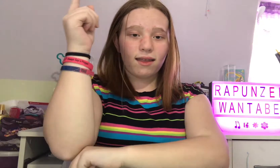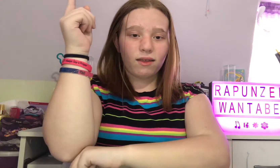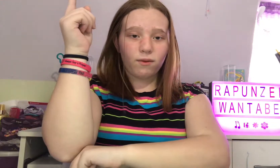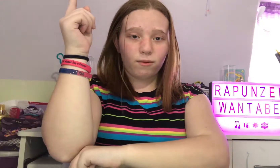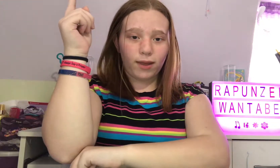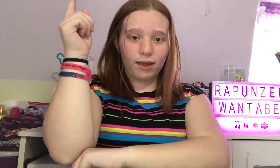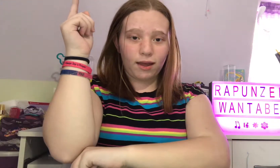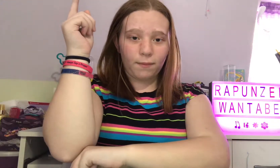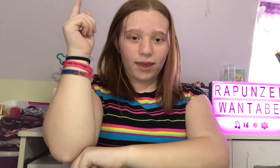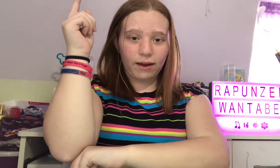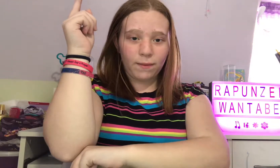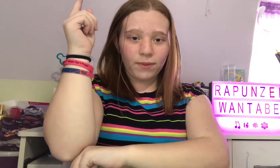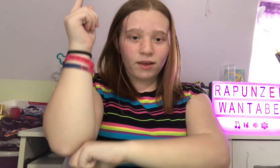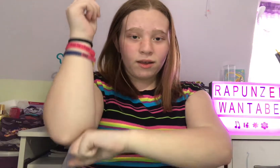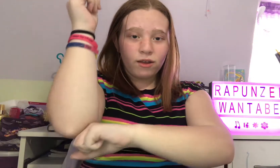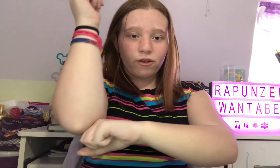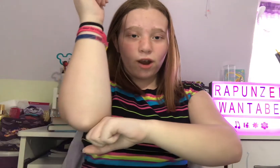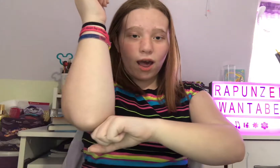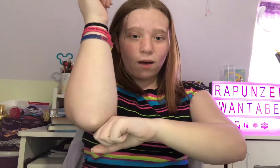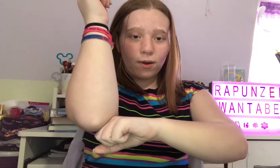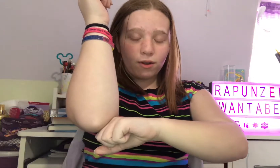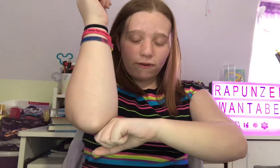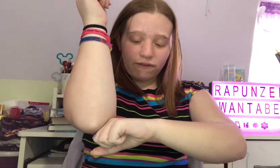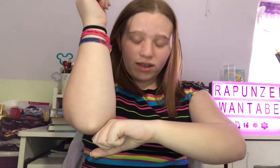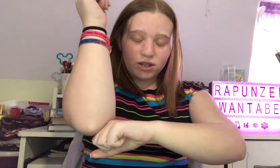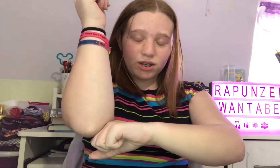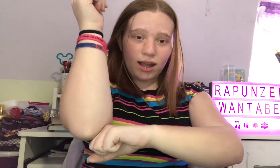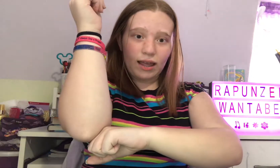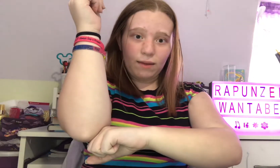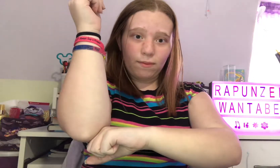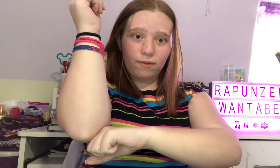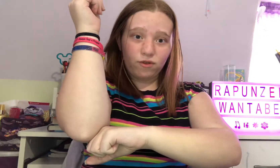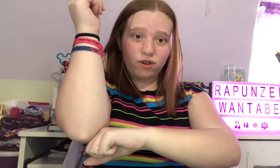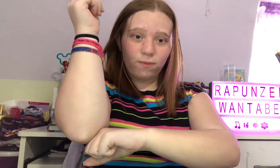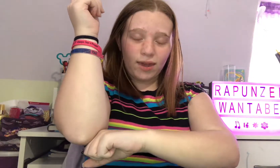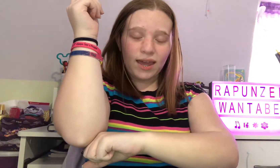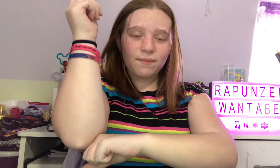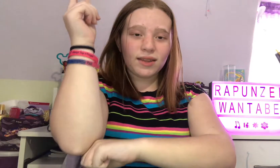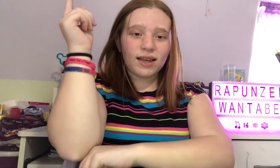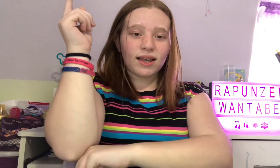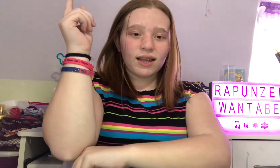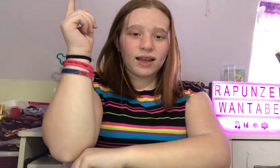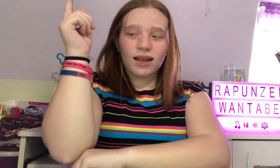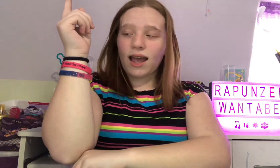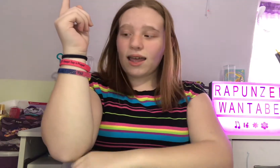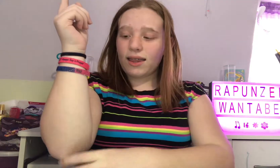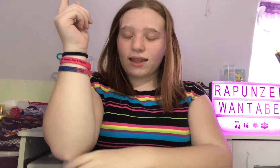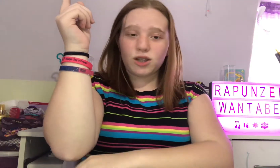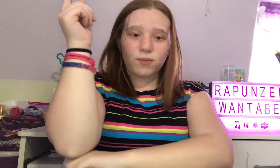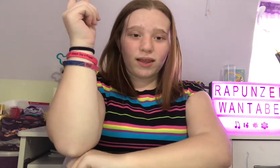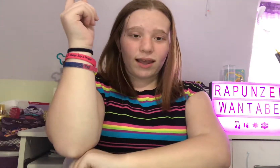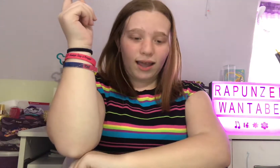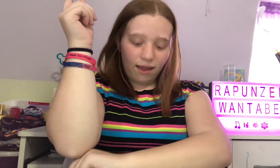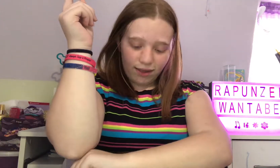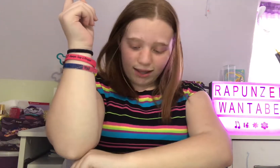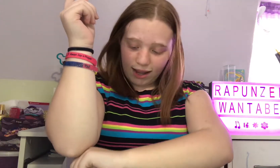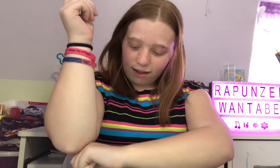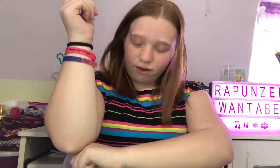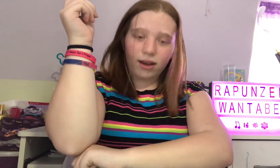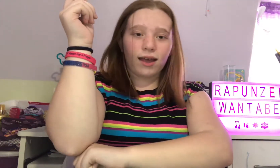other one will be up here, so your elbow and your fist should kind of, should meet. And then it should be like kind of like a 90-degree